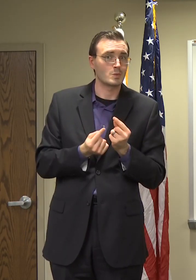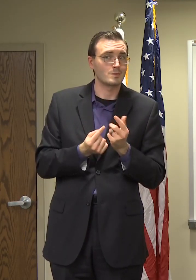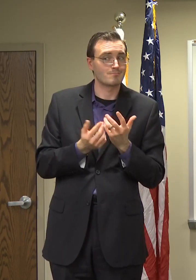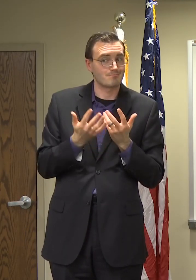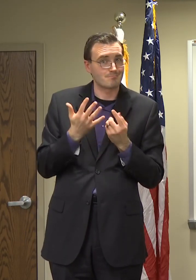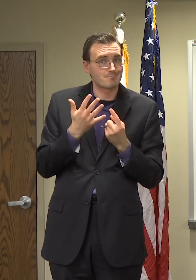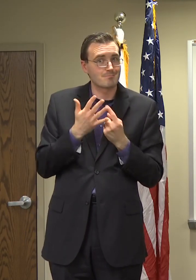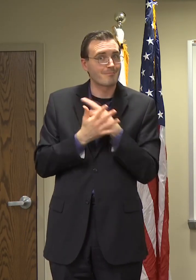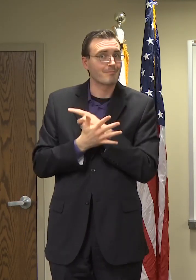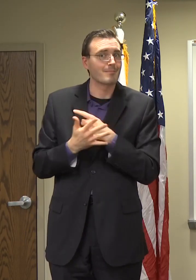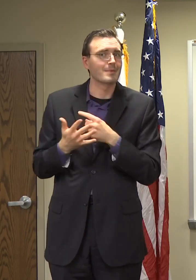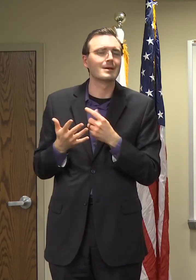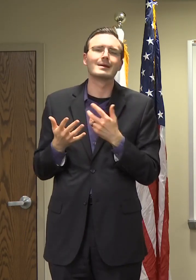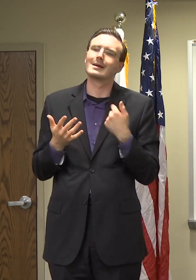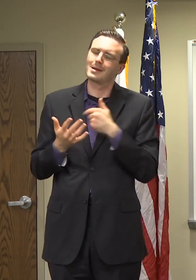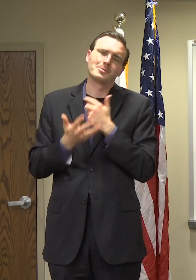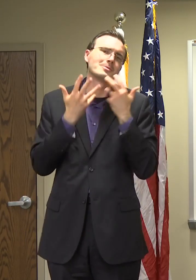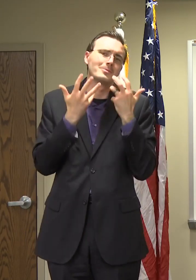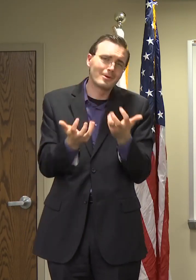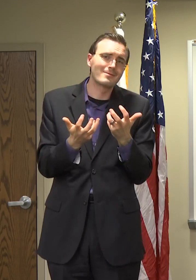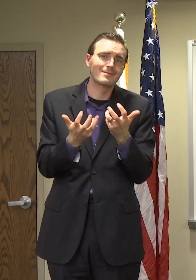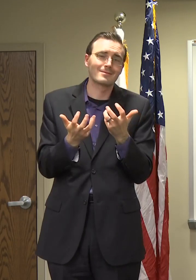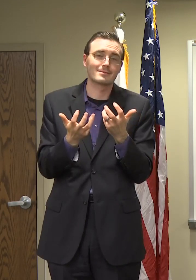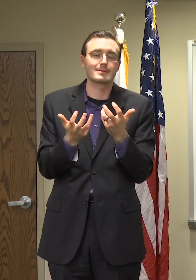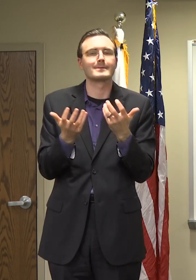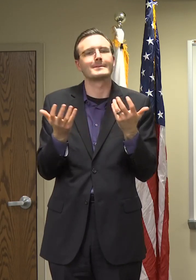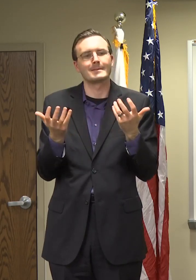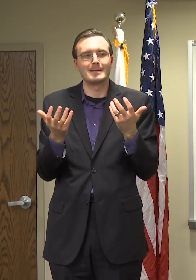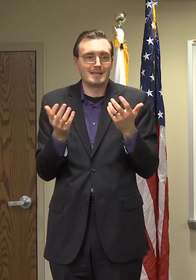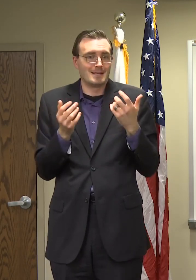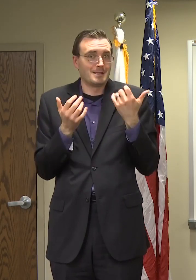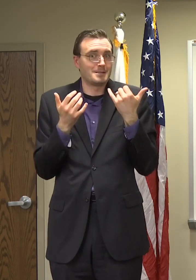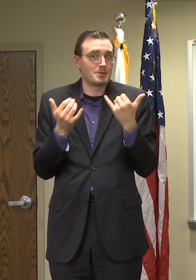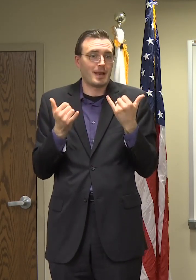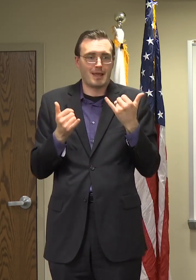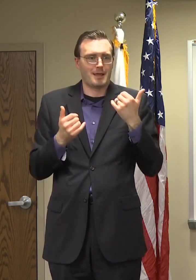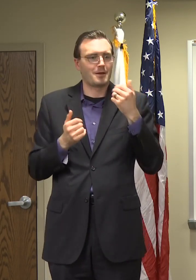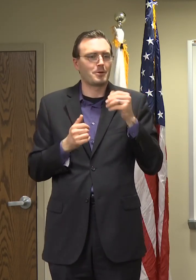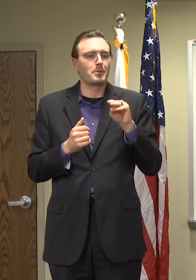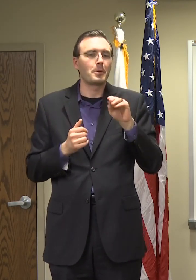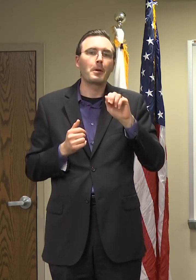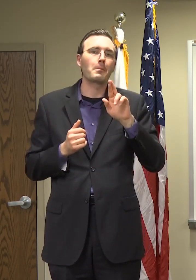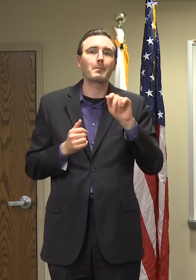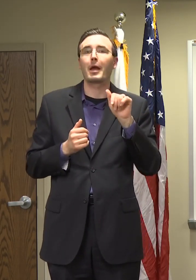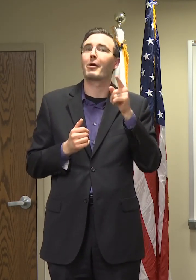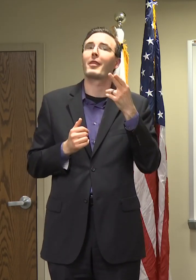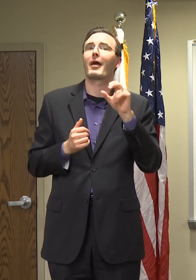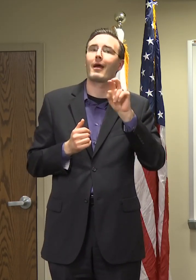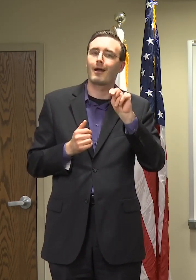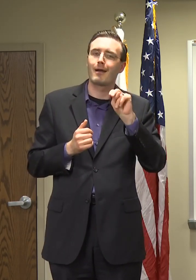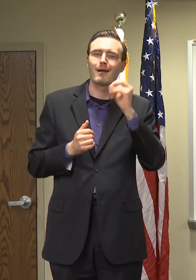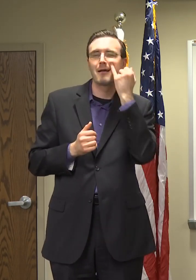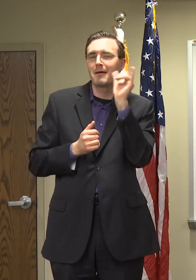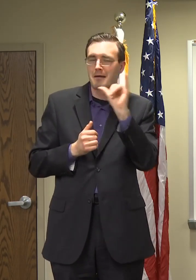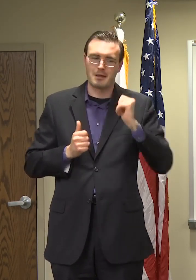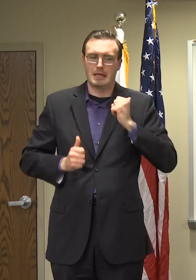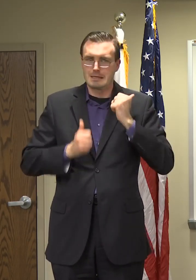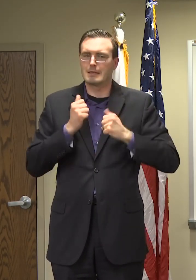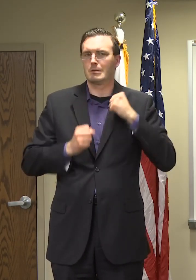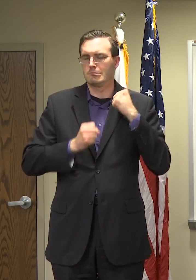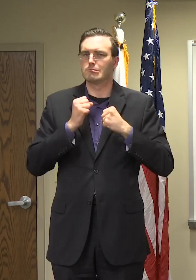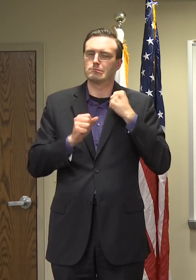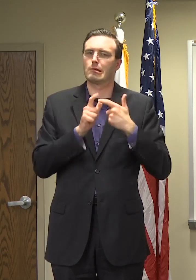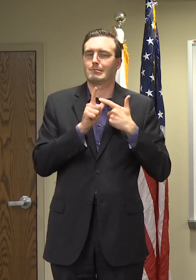in the final I'm going to say final mile of this portion of the marathon, but it is our duty and our responsibility.